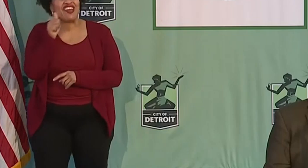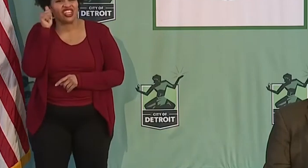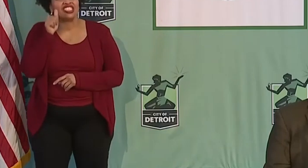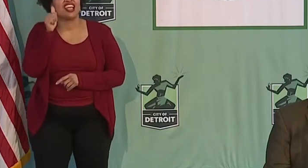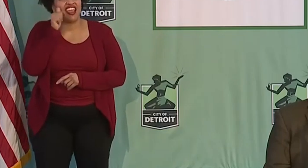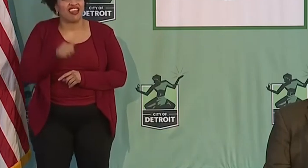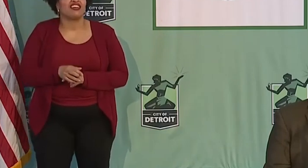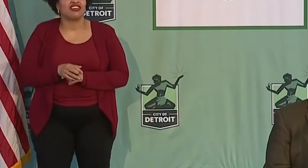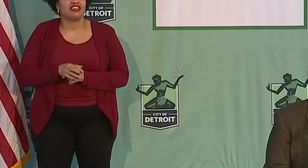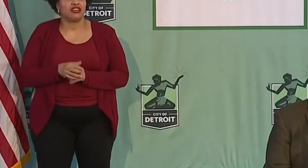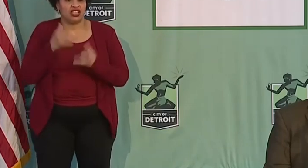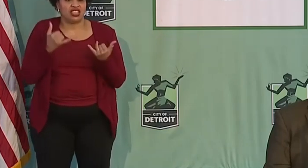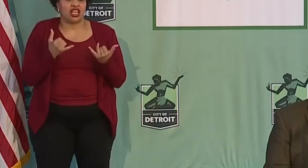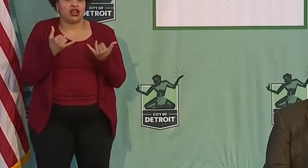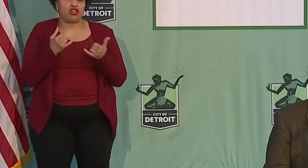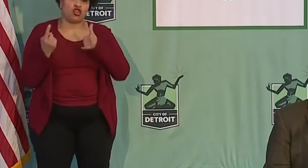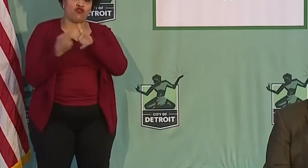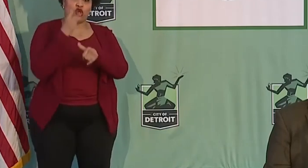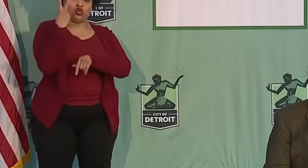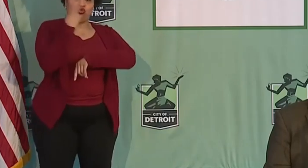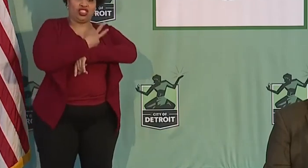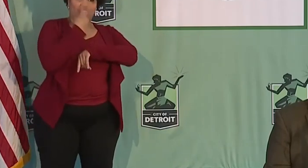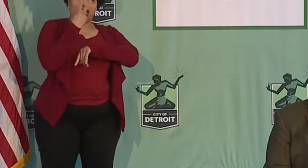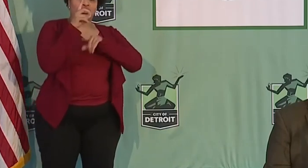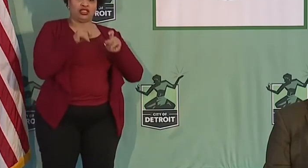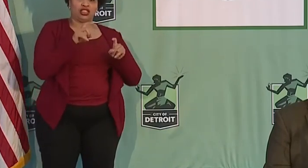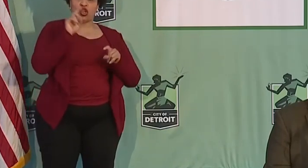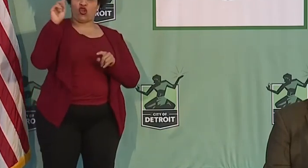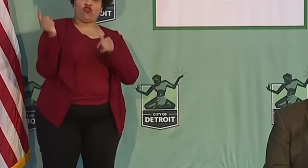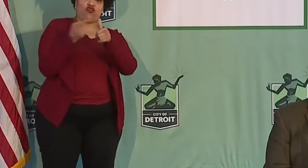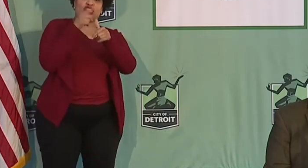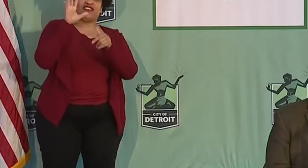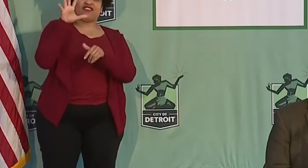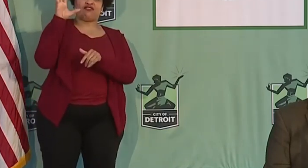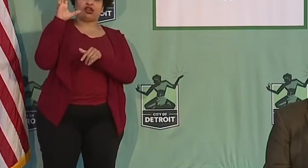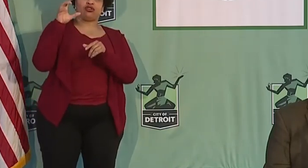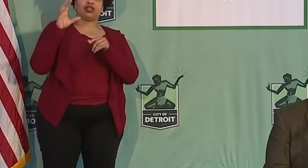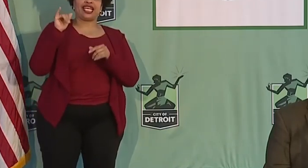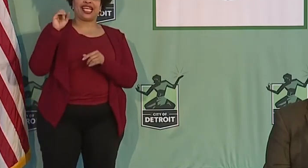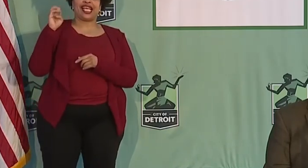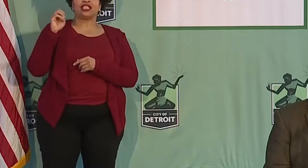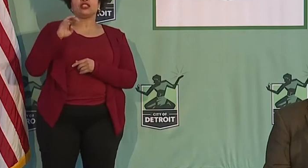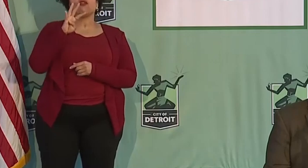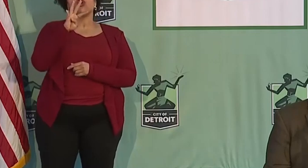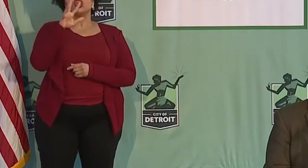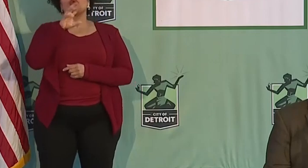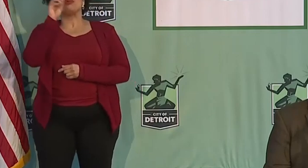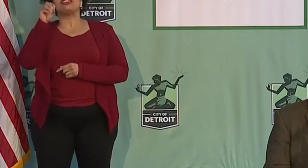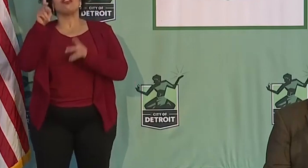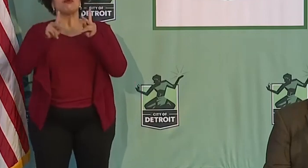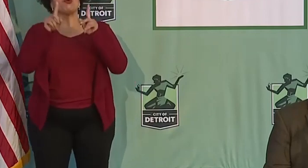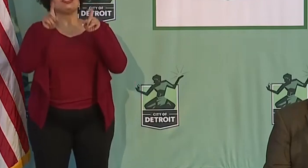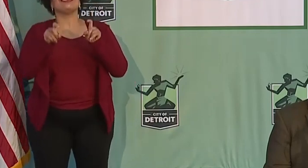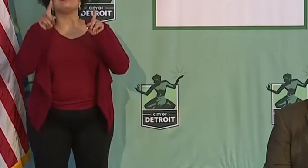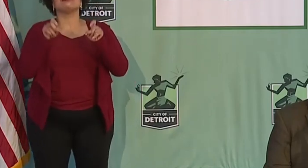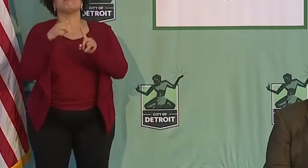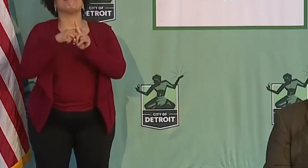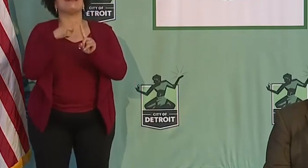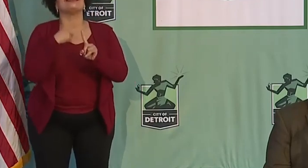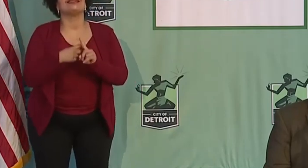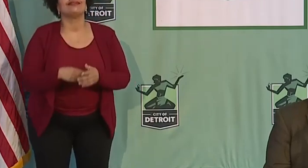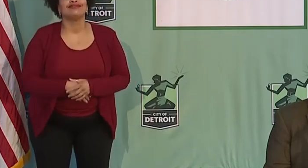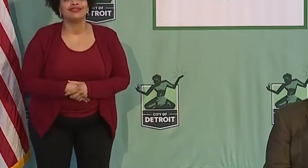We got the numbers in from the first 2 days testing, the first 500 cases. 43% of the people we tested